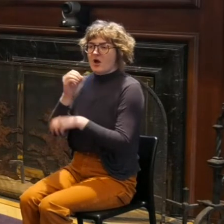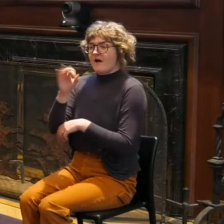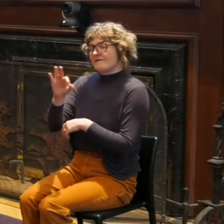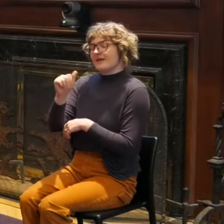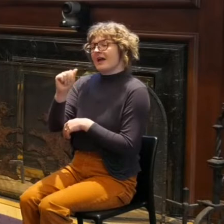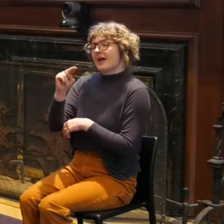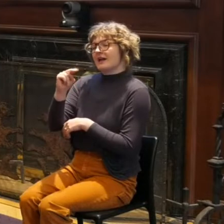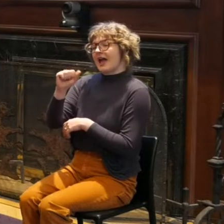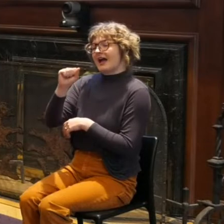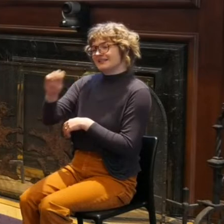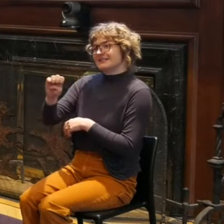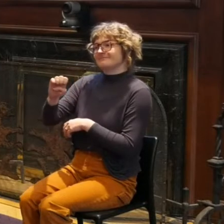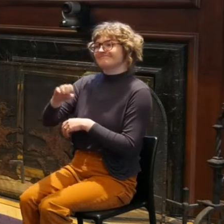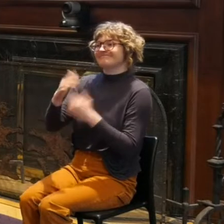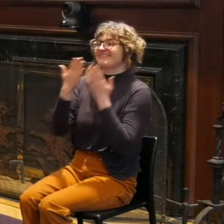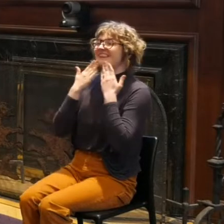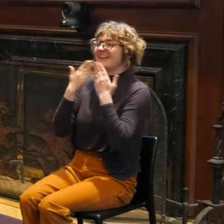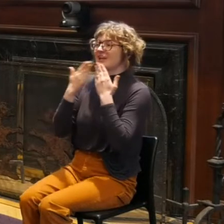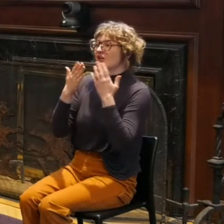Thank you.